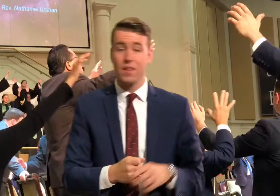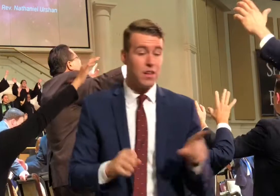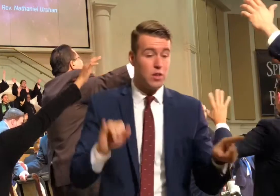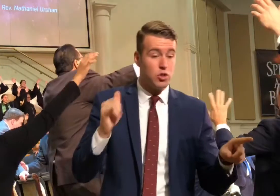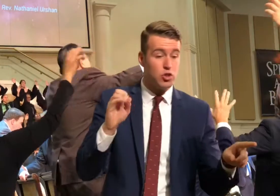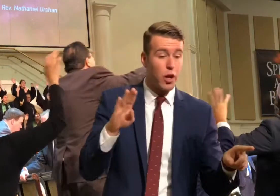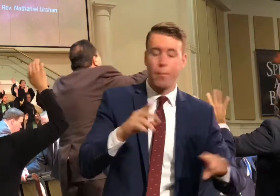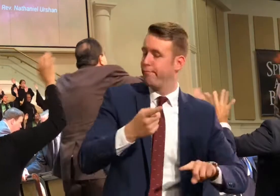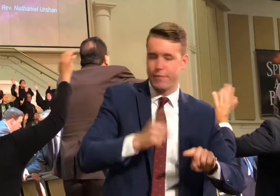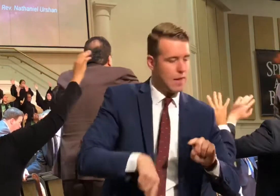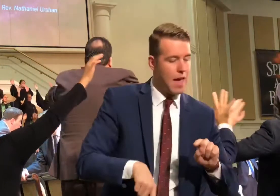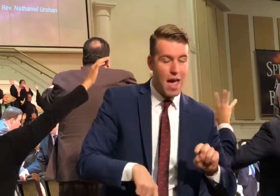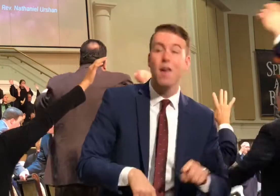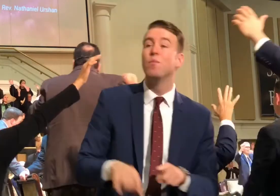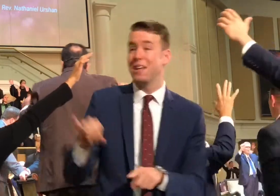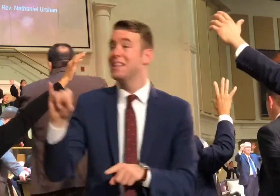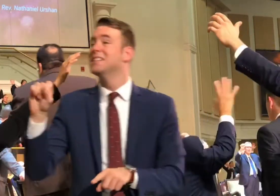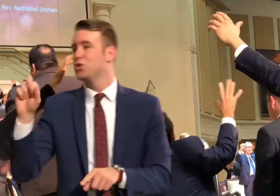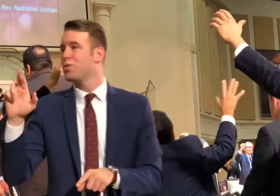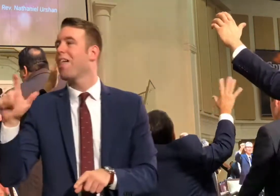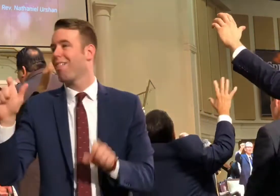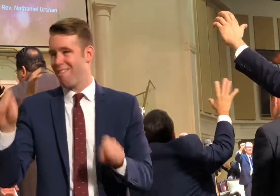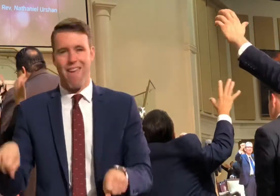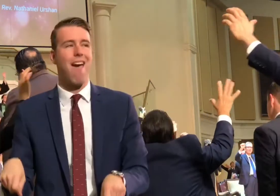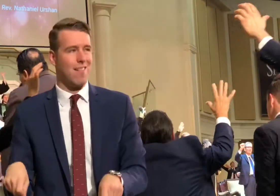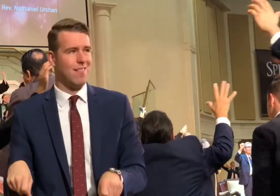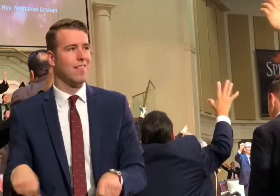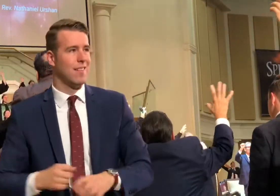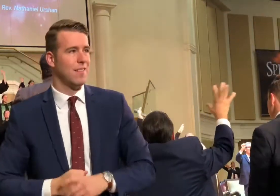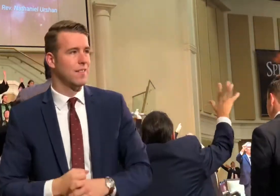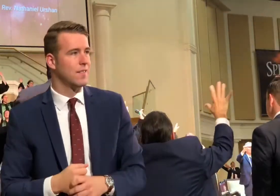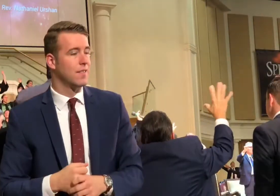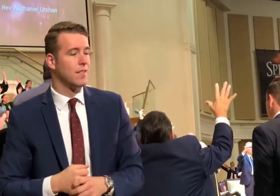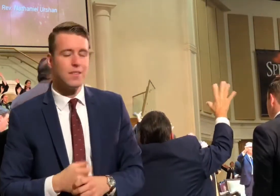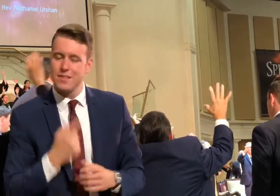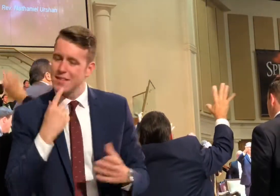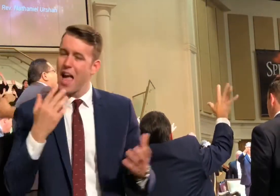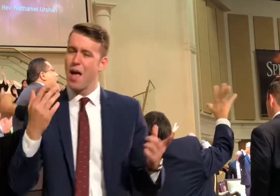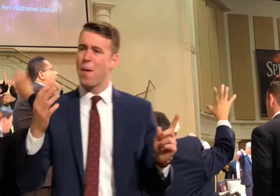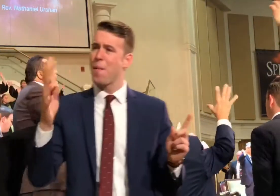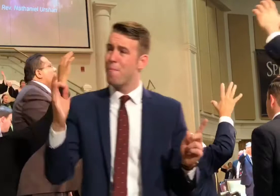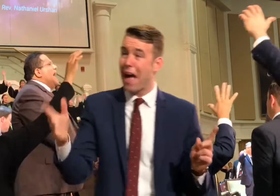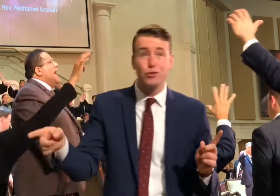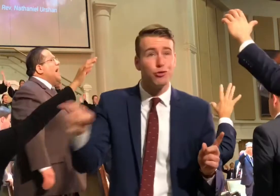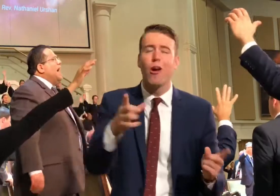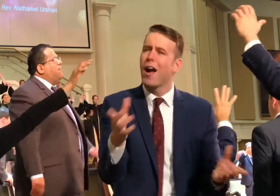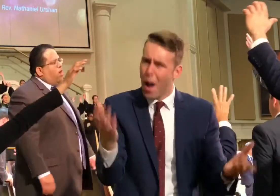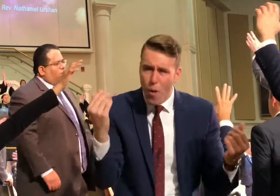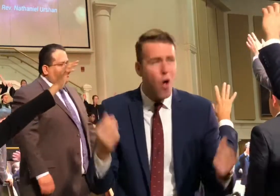Jacob can't, but Israel can. Come on, Pastor.